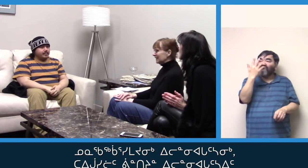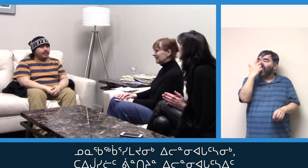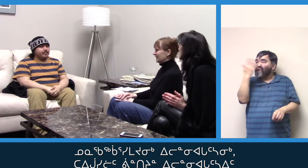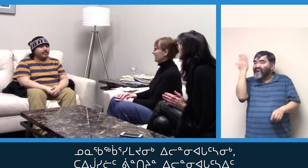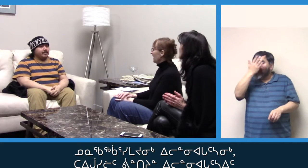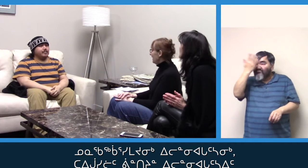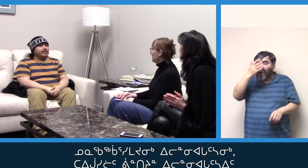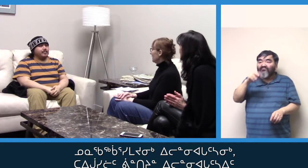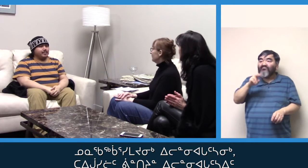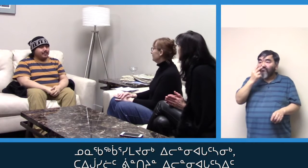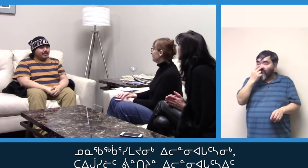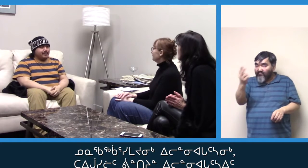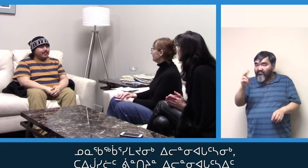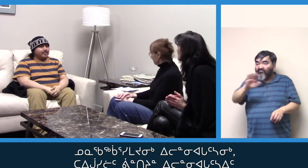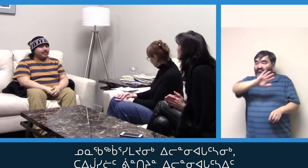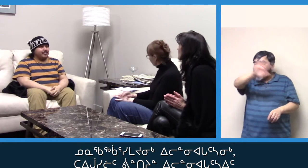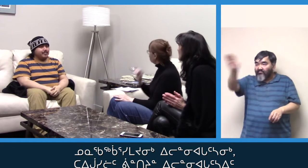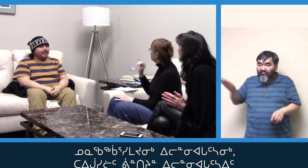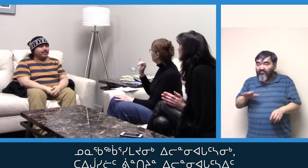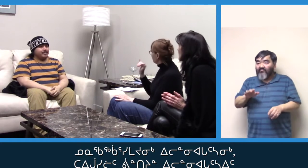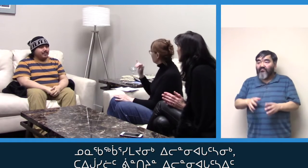Bainjan Studies.